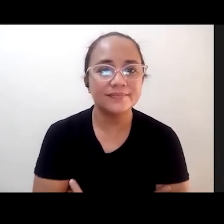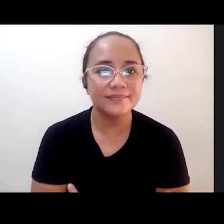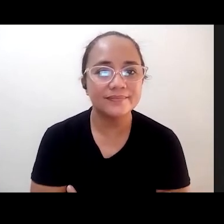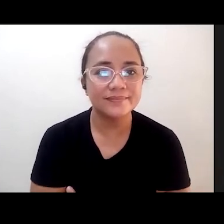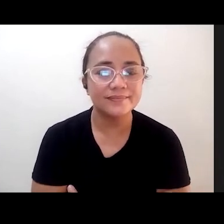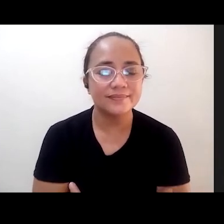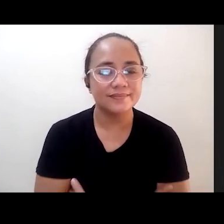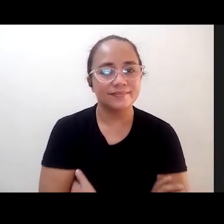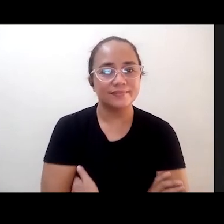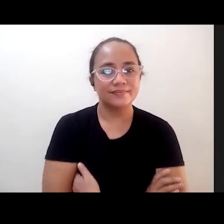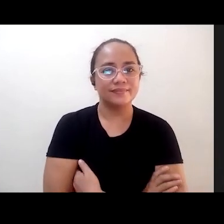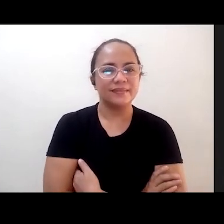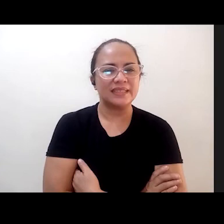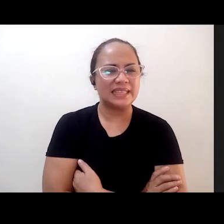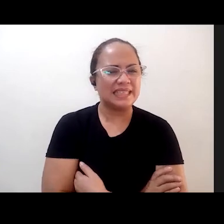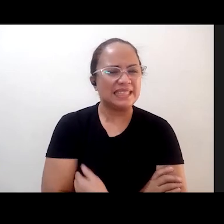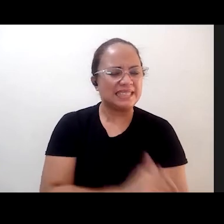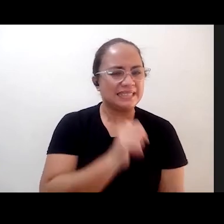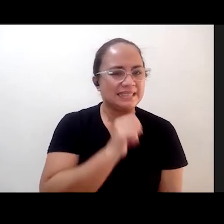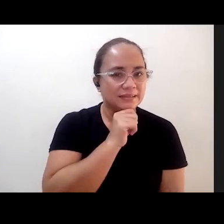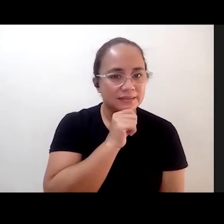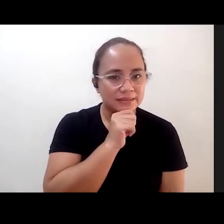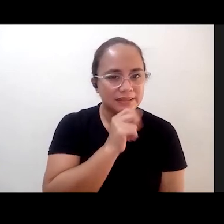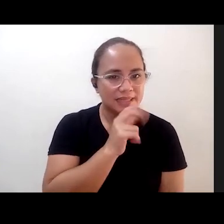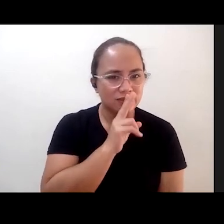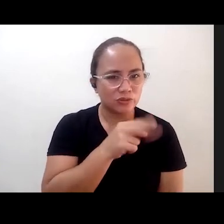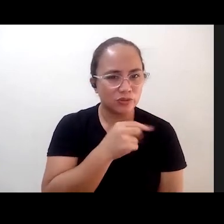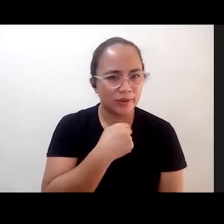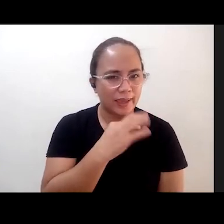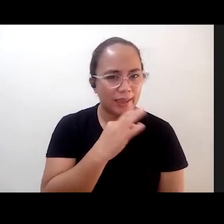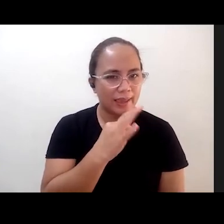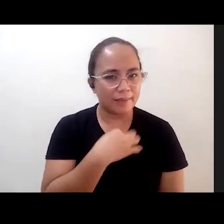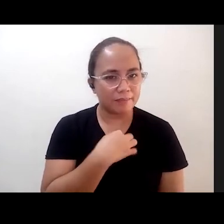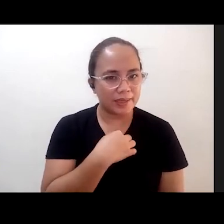I'm not sure I can do this. Let me.